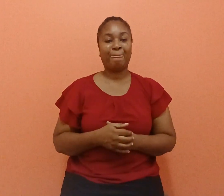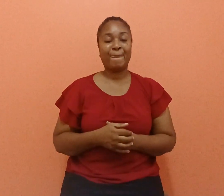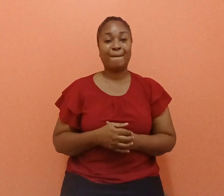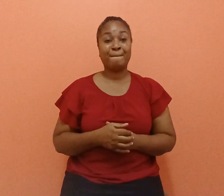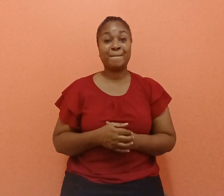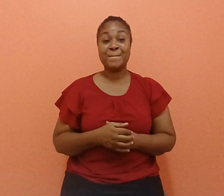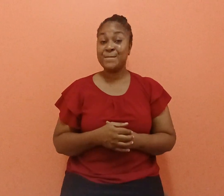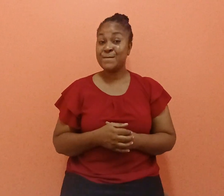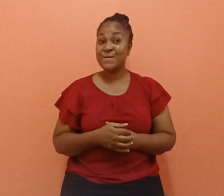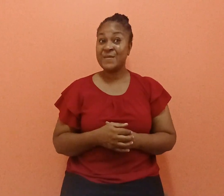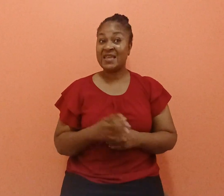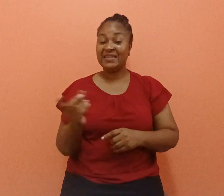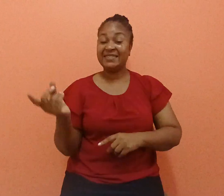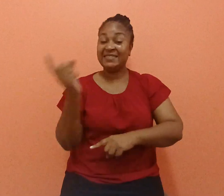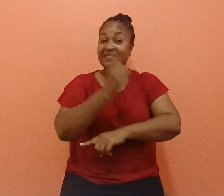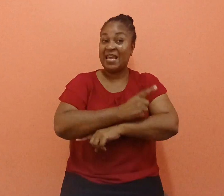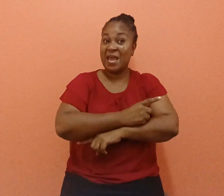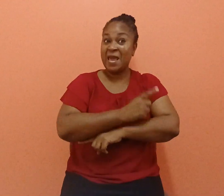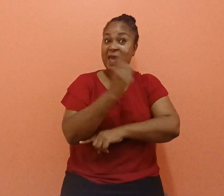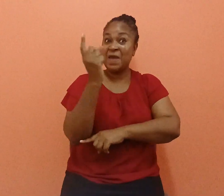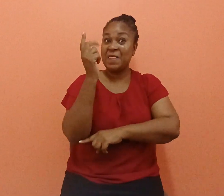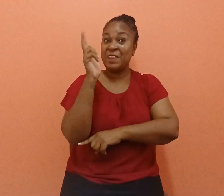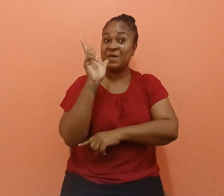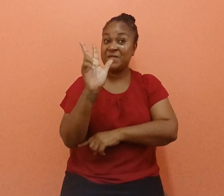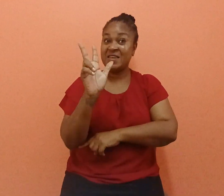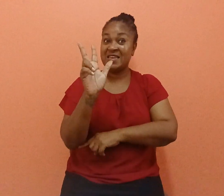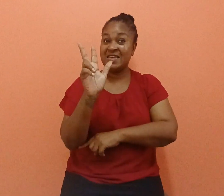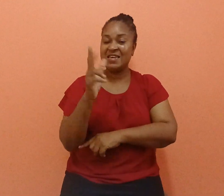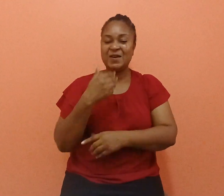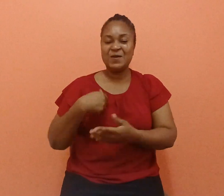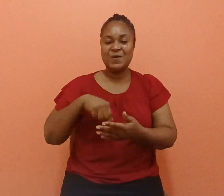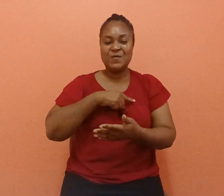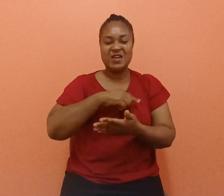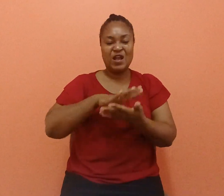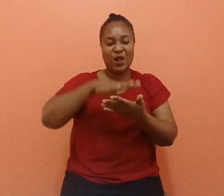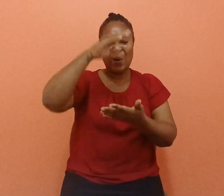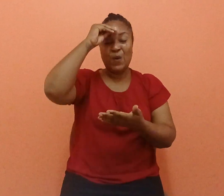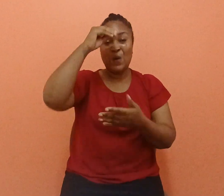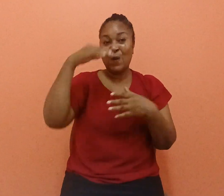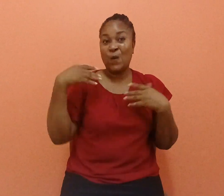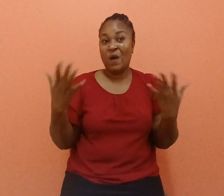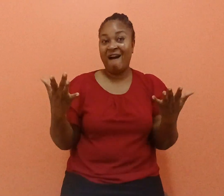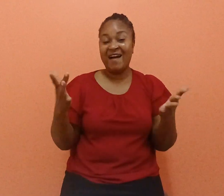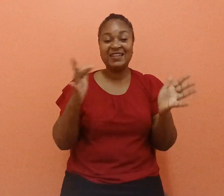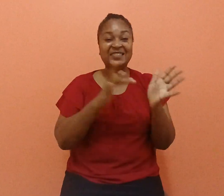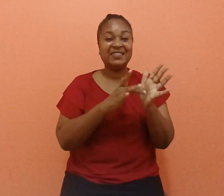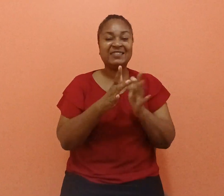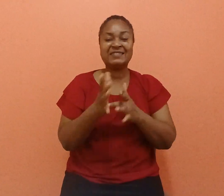On day 3, we learn that Jesus gives me peace.